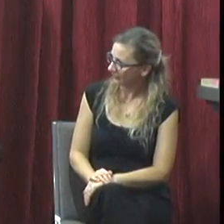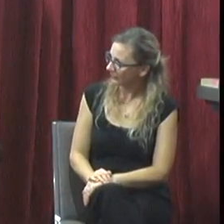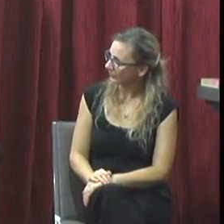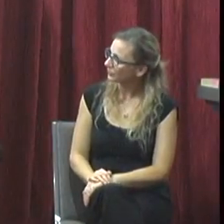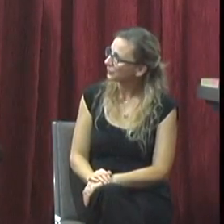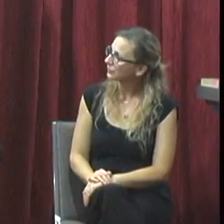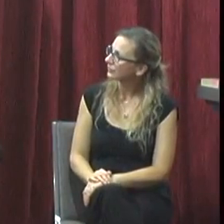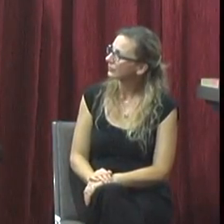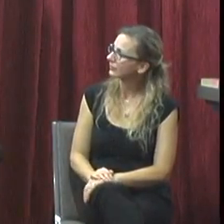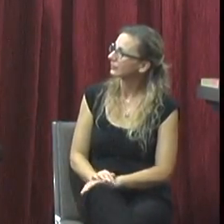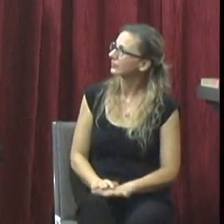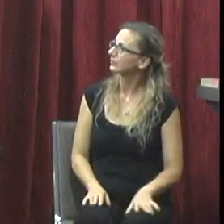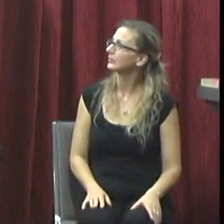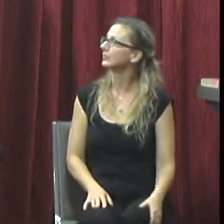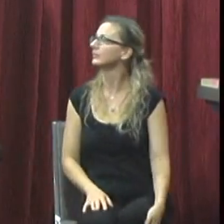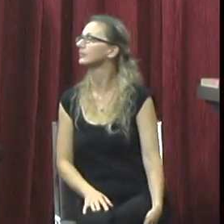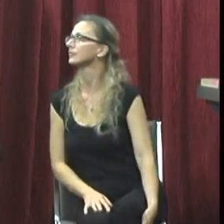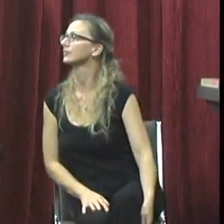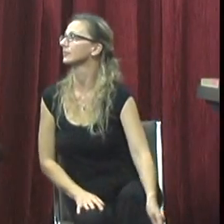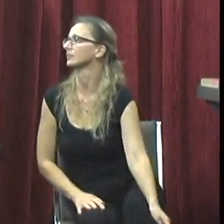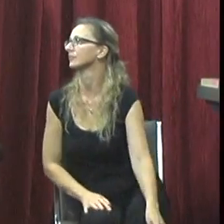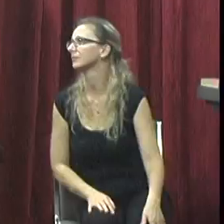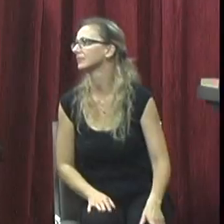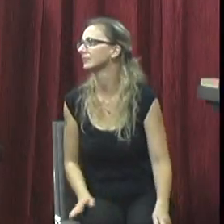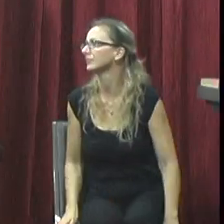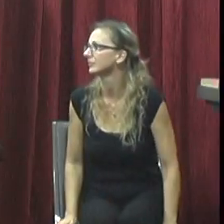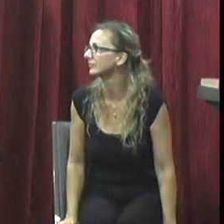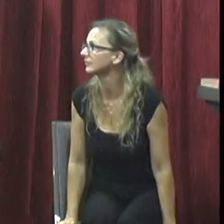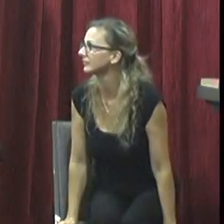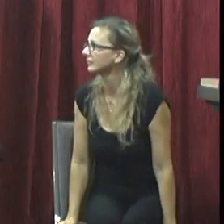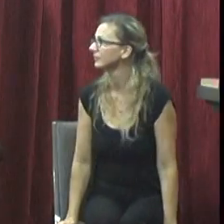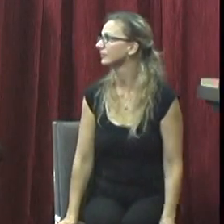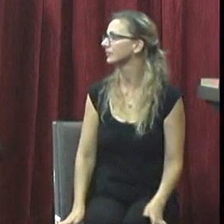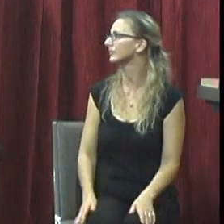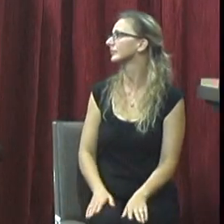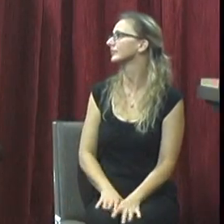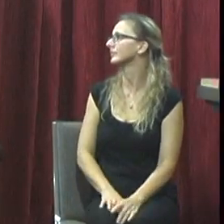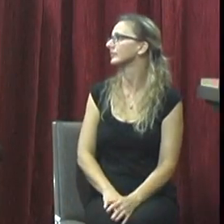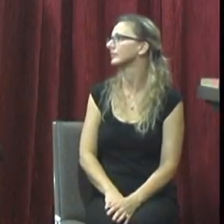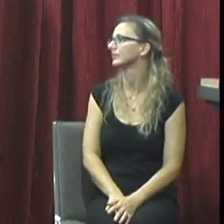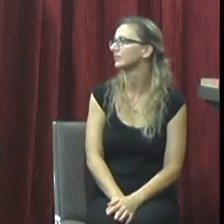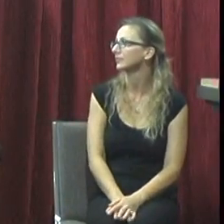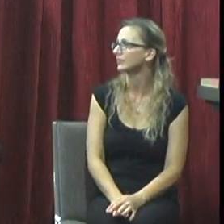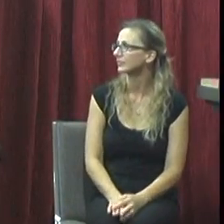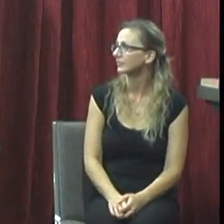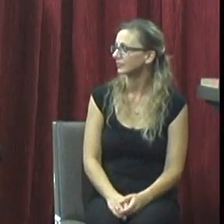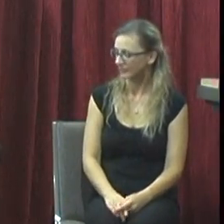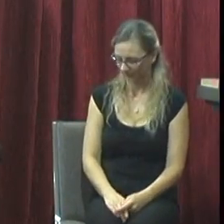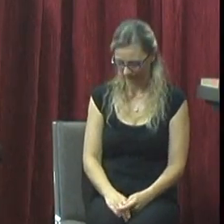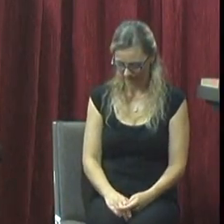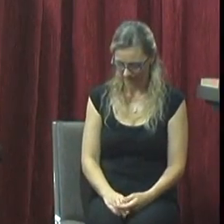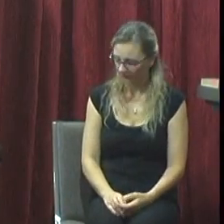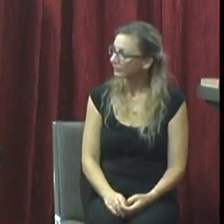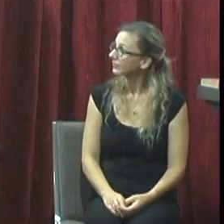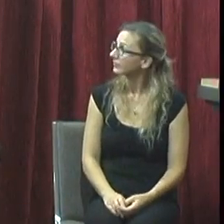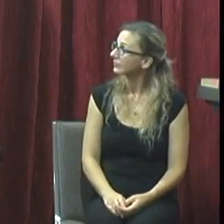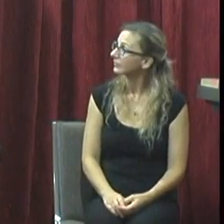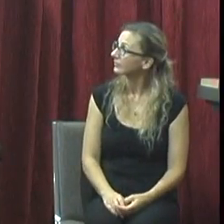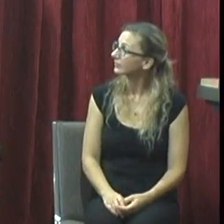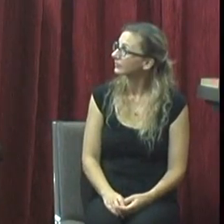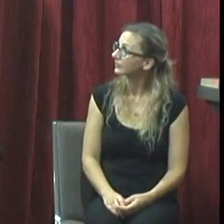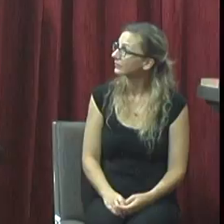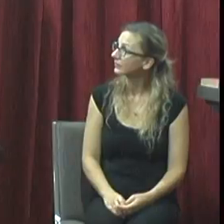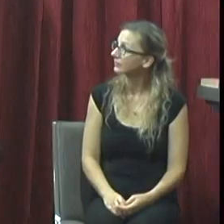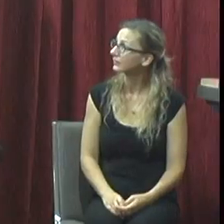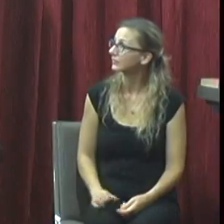of destruction. So they have also stolen and even deceived and even put them among their own possessions. So